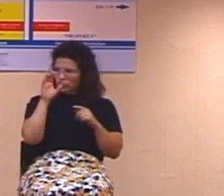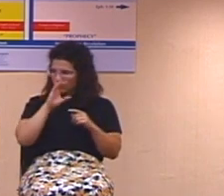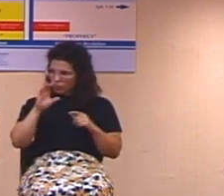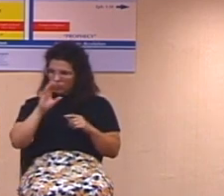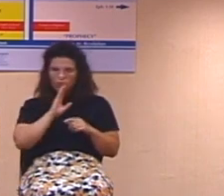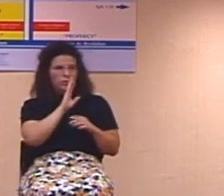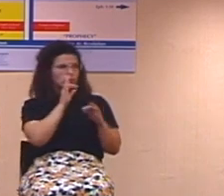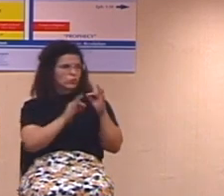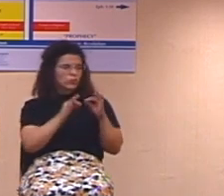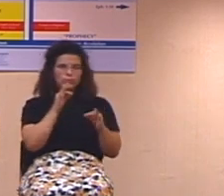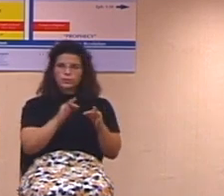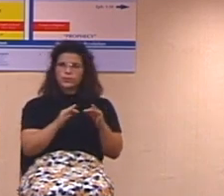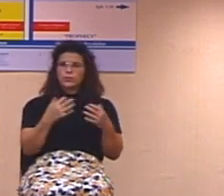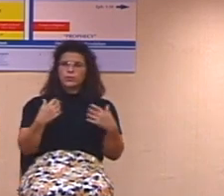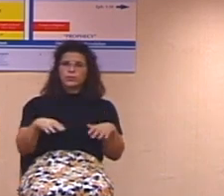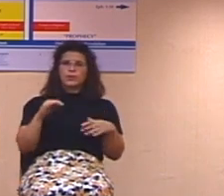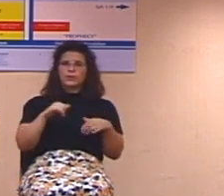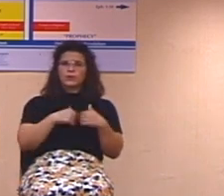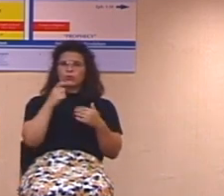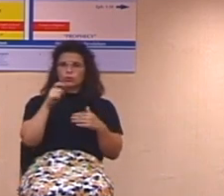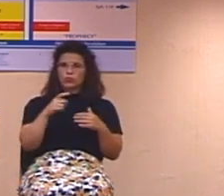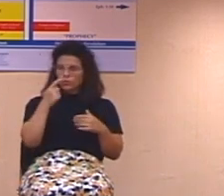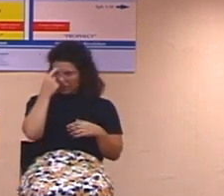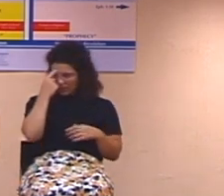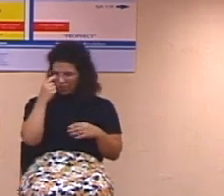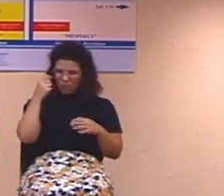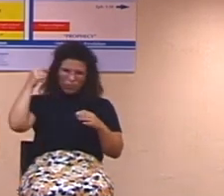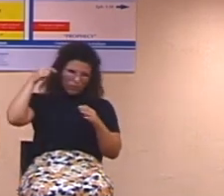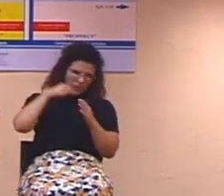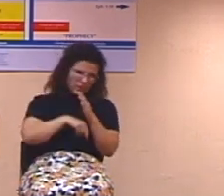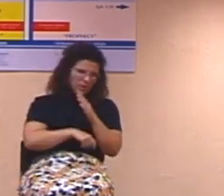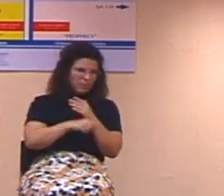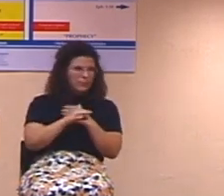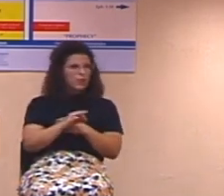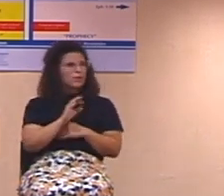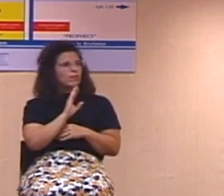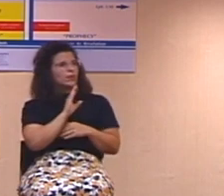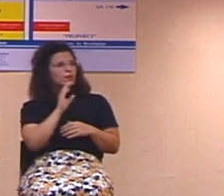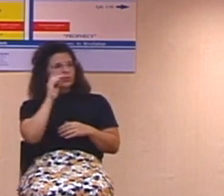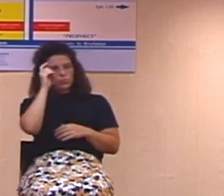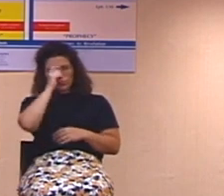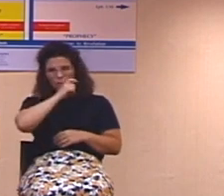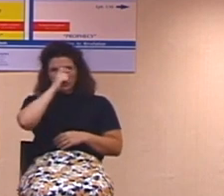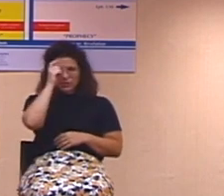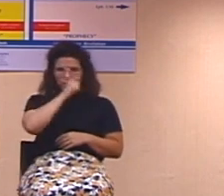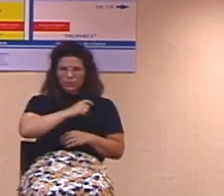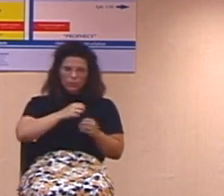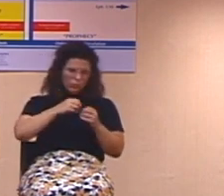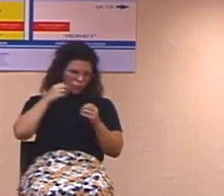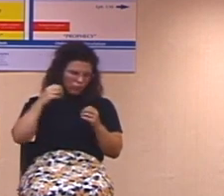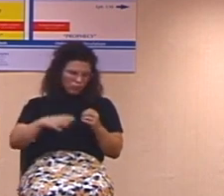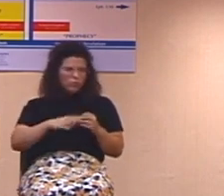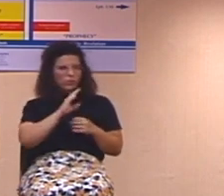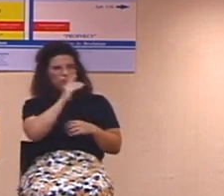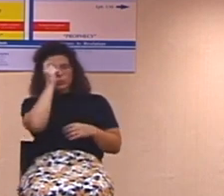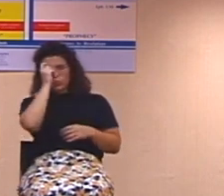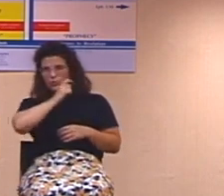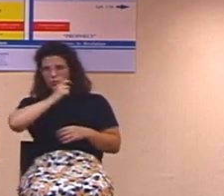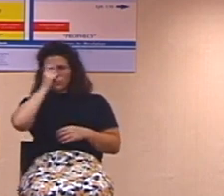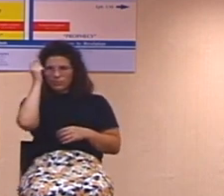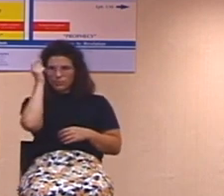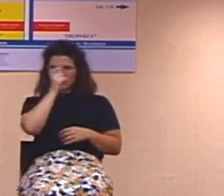ways past. Man, that's how you ought to think. Oh, the depth of the what? Wisdom. The riches of the wisdom.